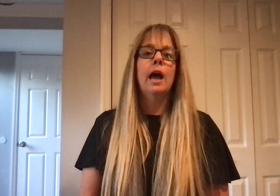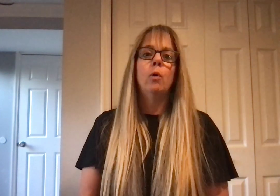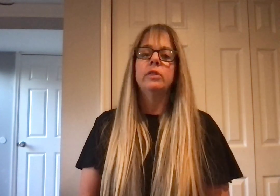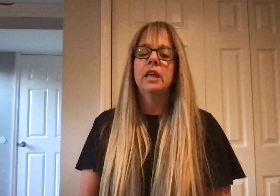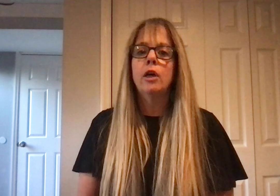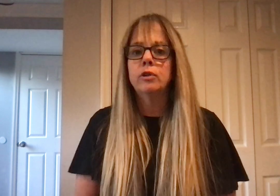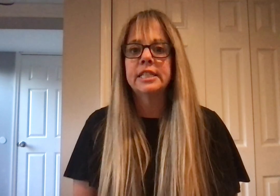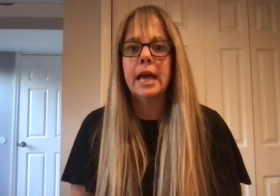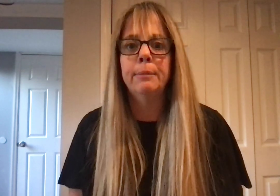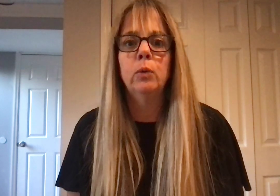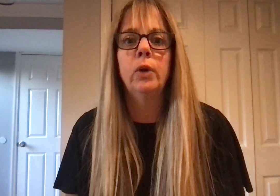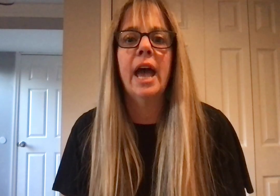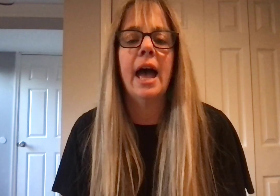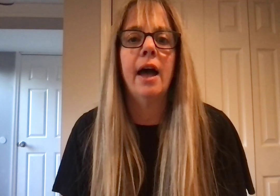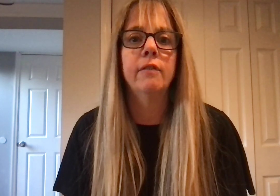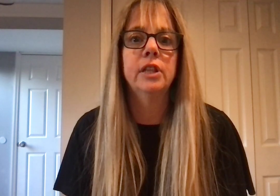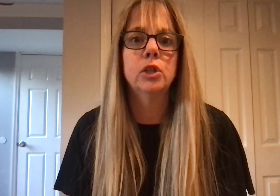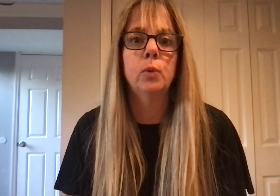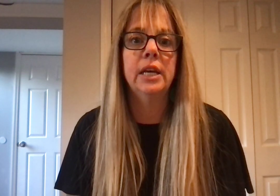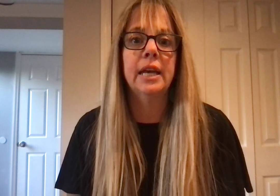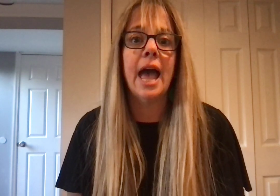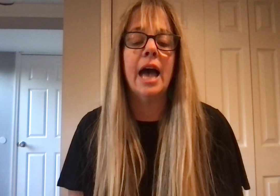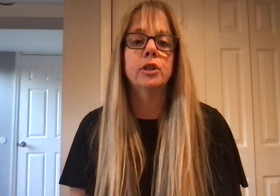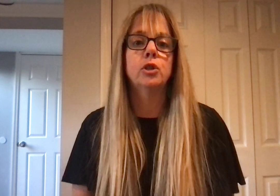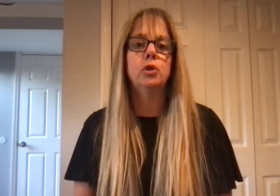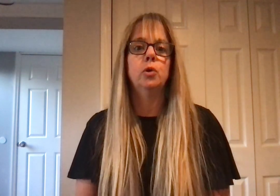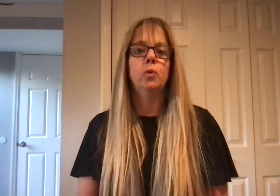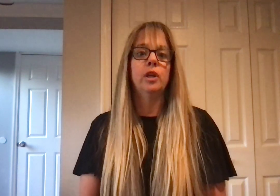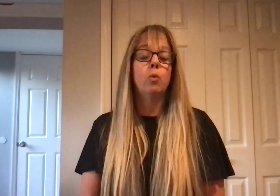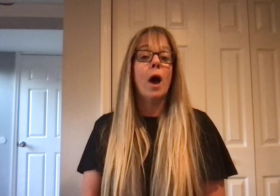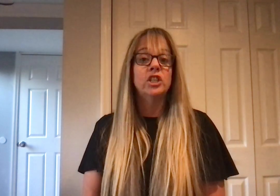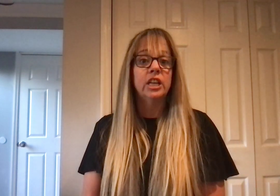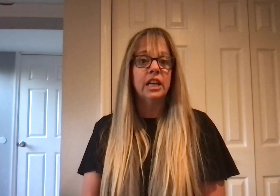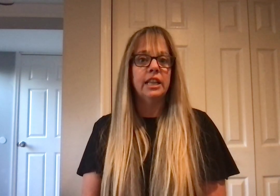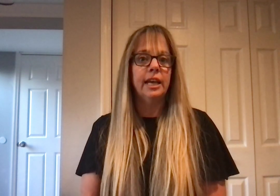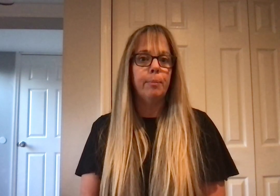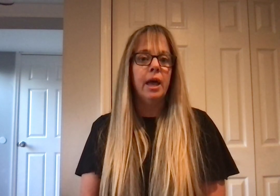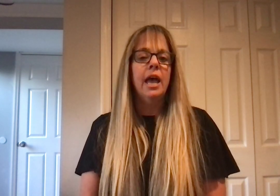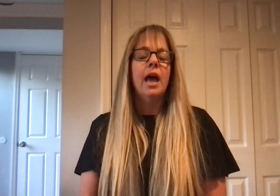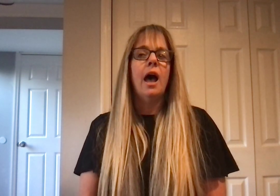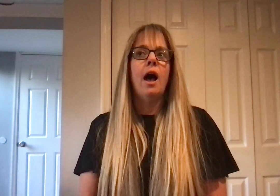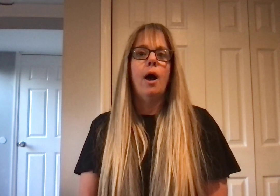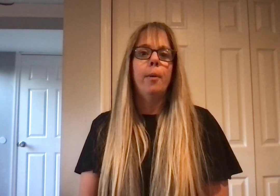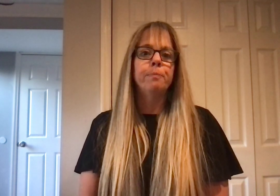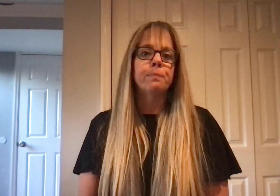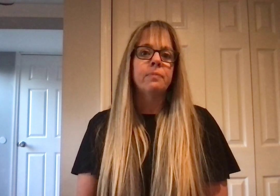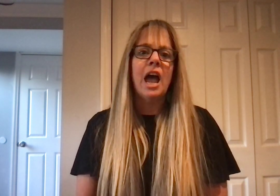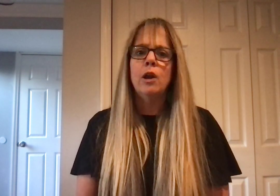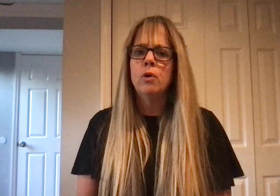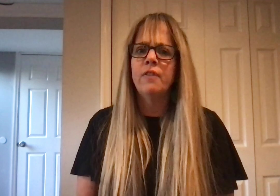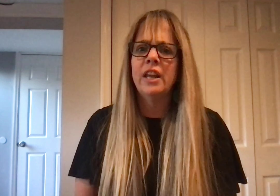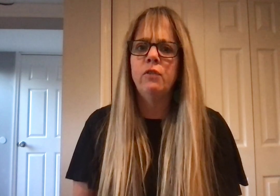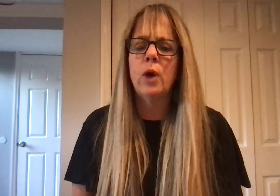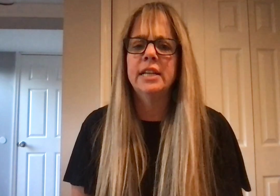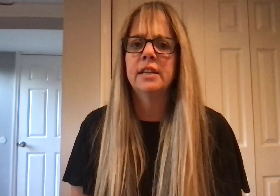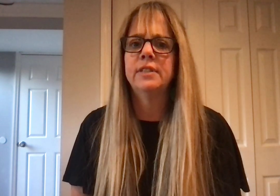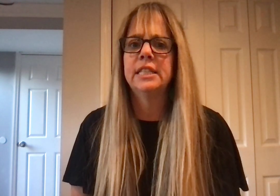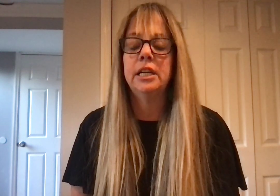Now, the other assignment we have this week has to do with watching a clip. I don't know if any of you guys have seen